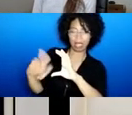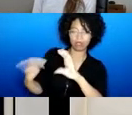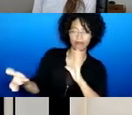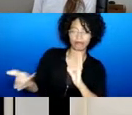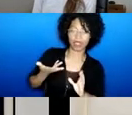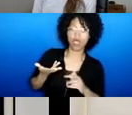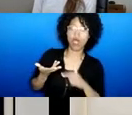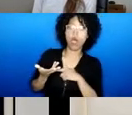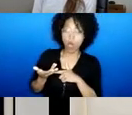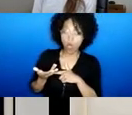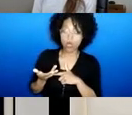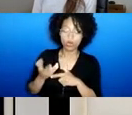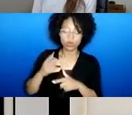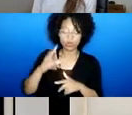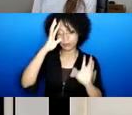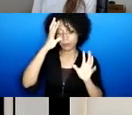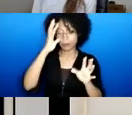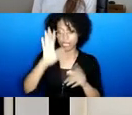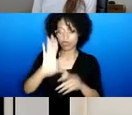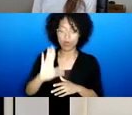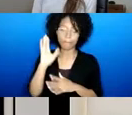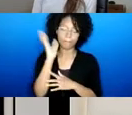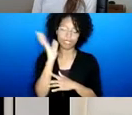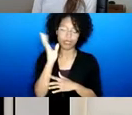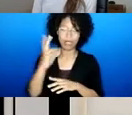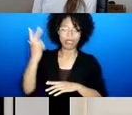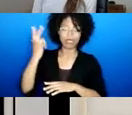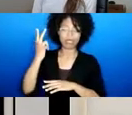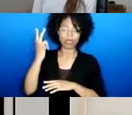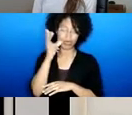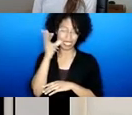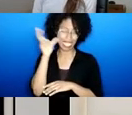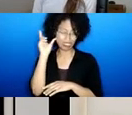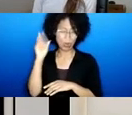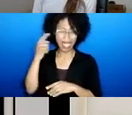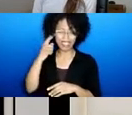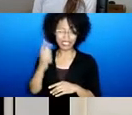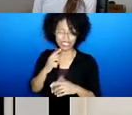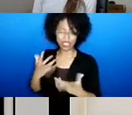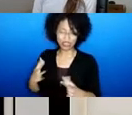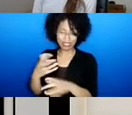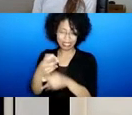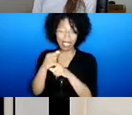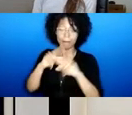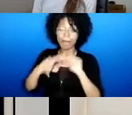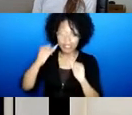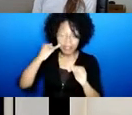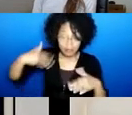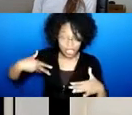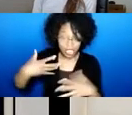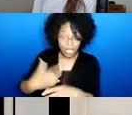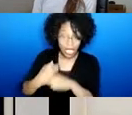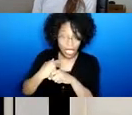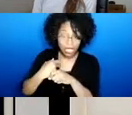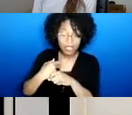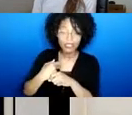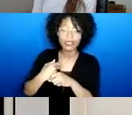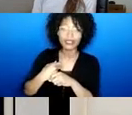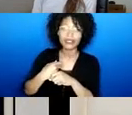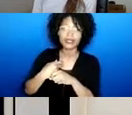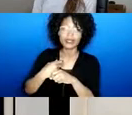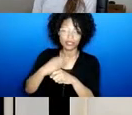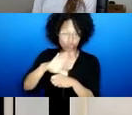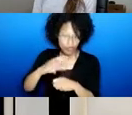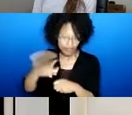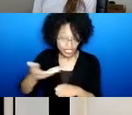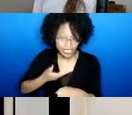your presentation about 3 days ago. If you haven't received your invitation and you are